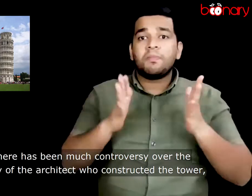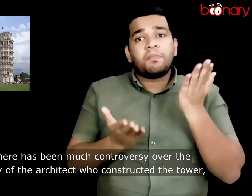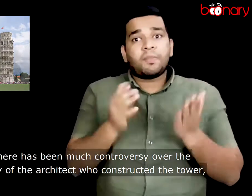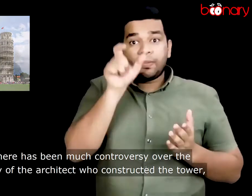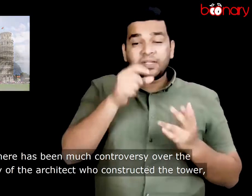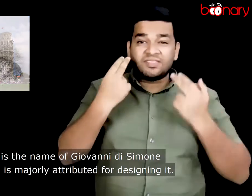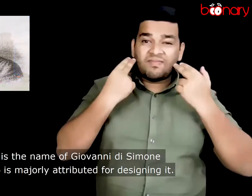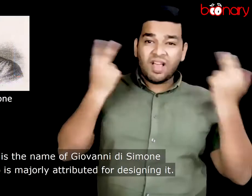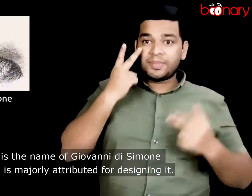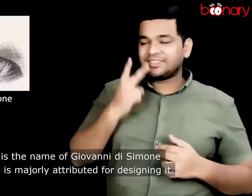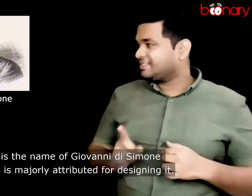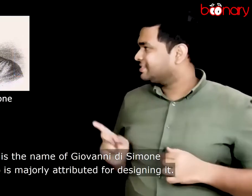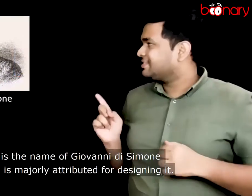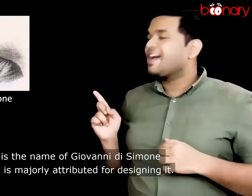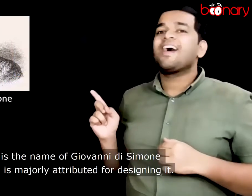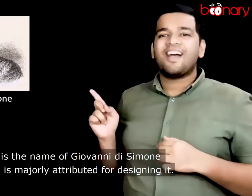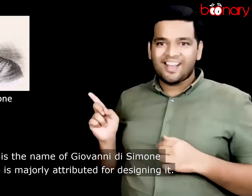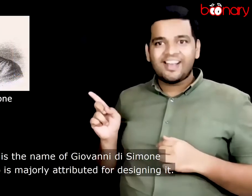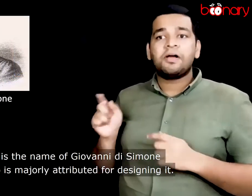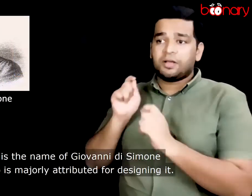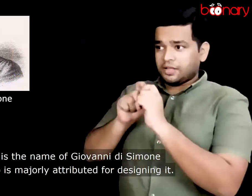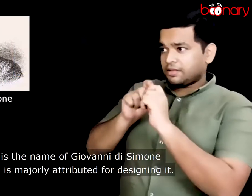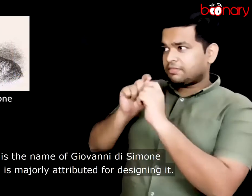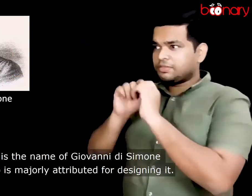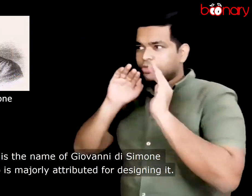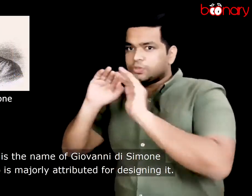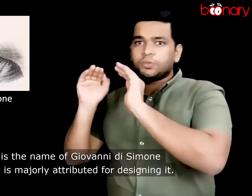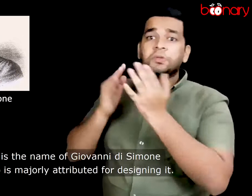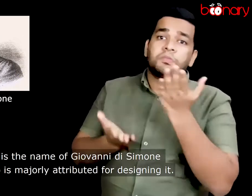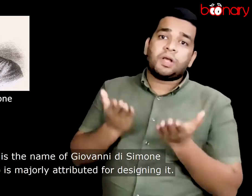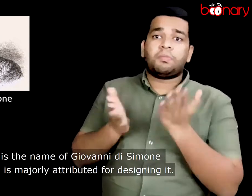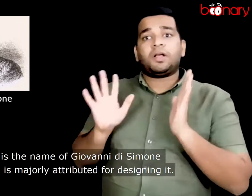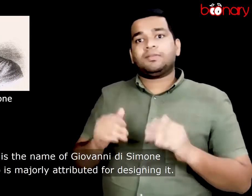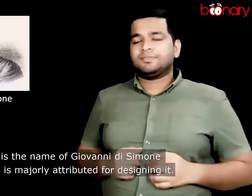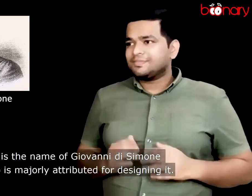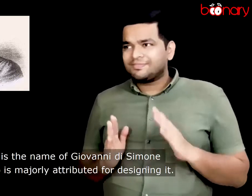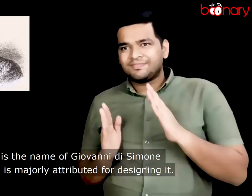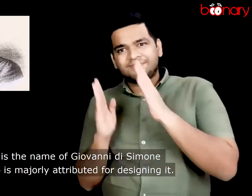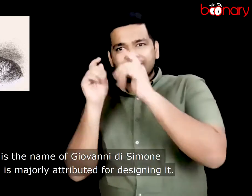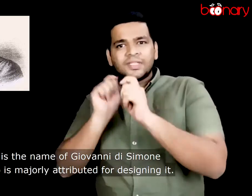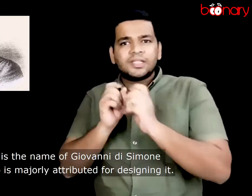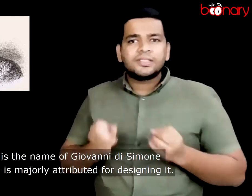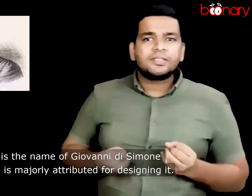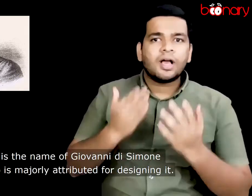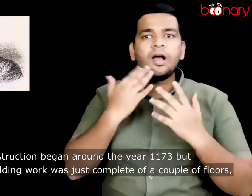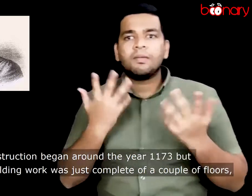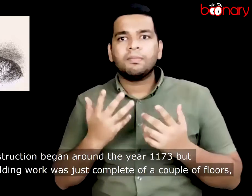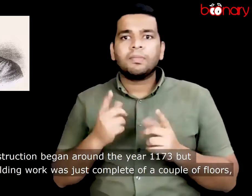tower, it is the name of Giovanni di Simone who is majorly attributed for designing it. The